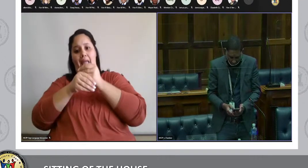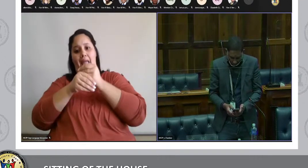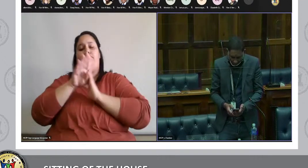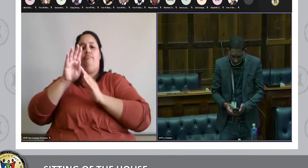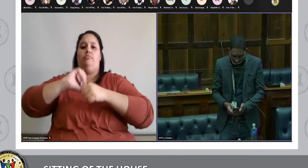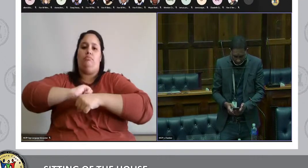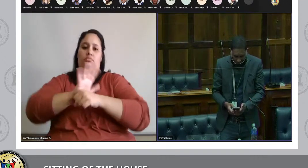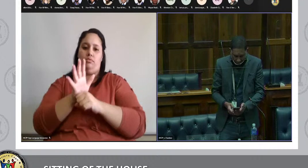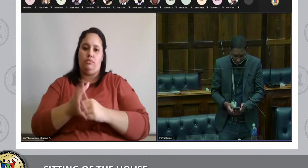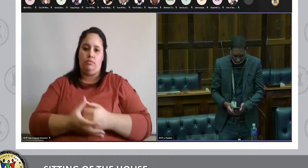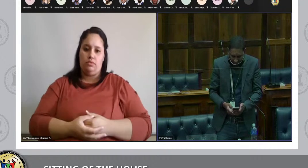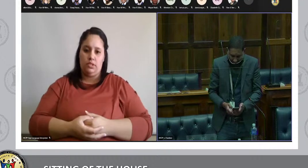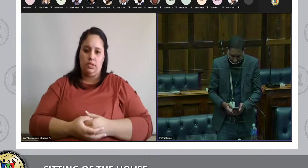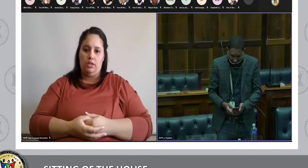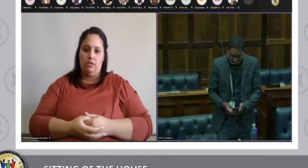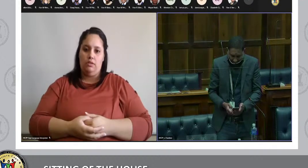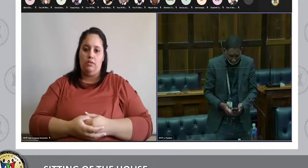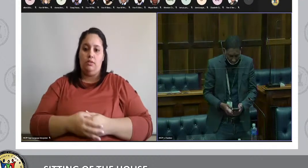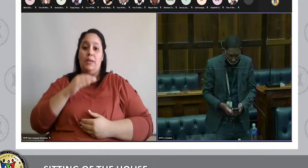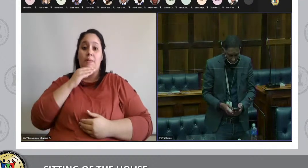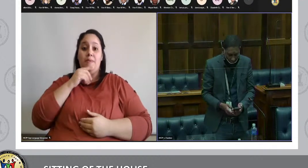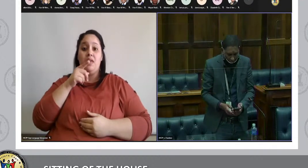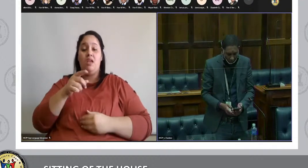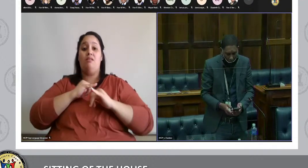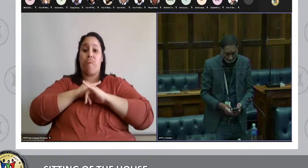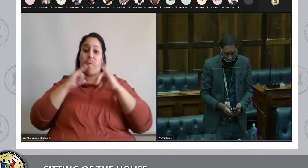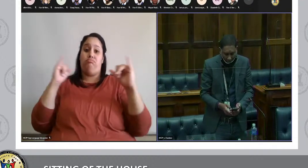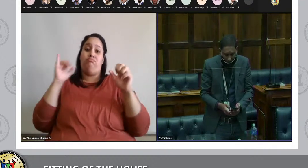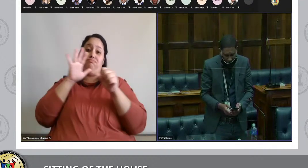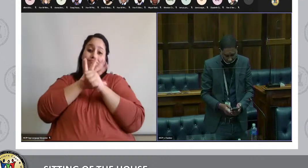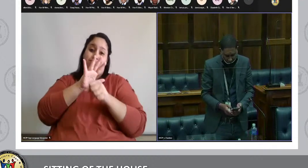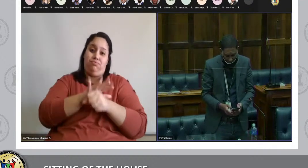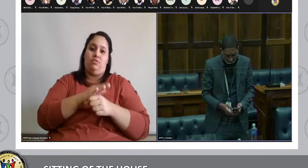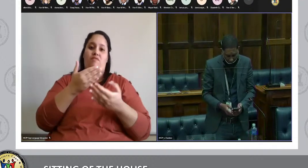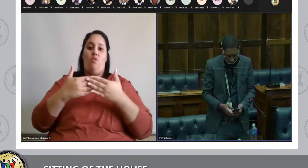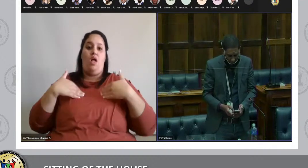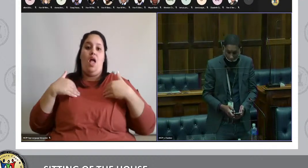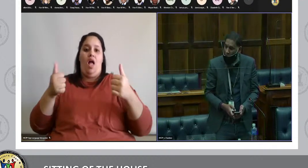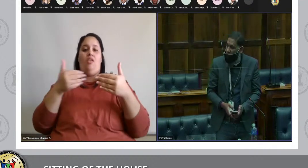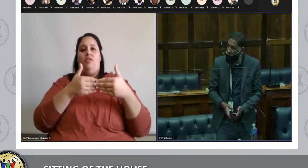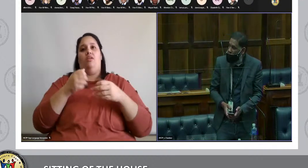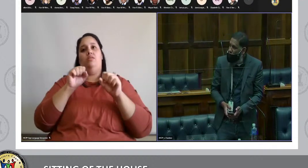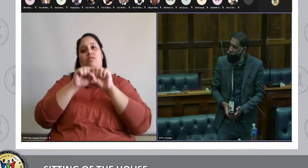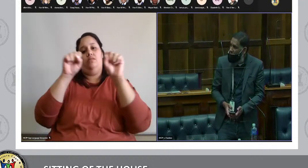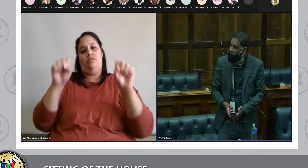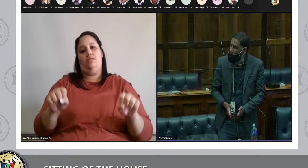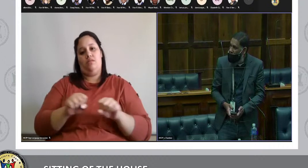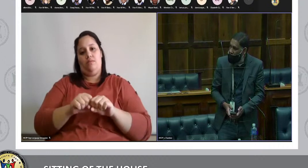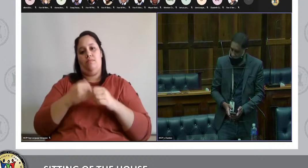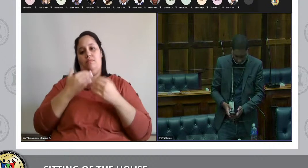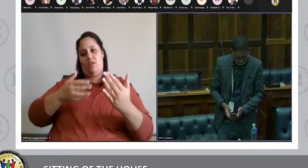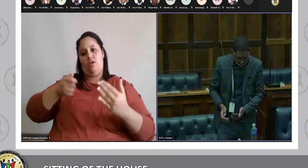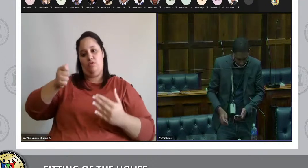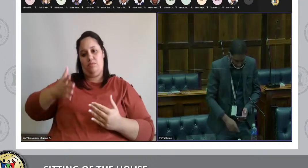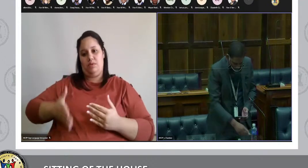COVID and place a tremendous strain on our healthcare system. I thank you, Speaker.